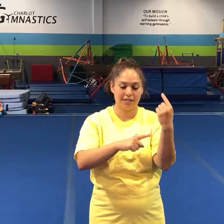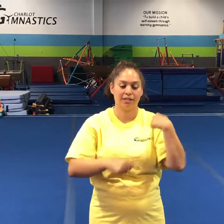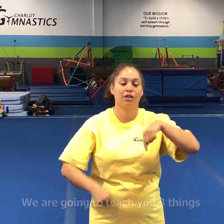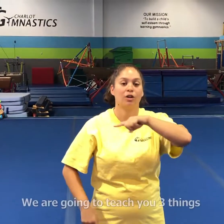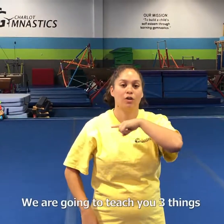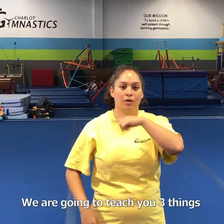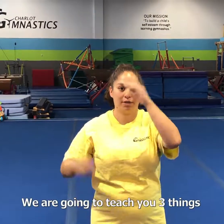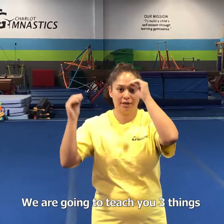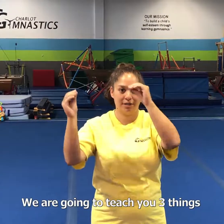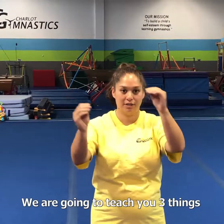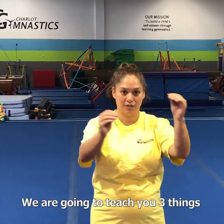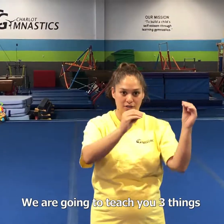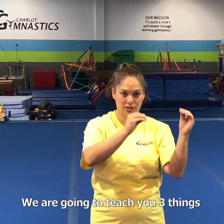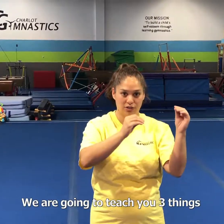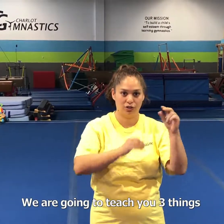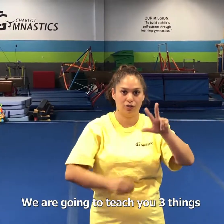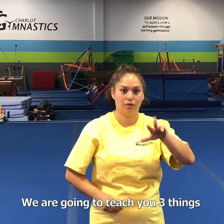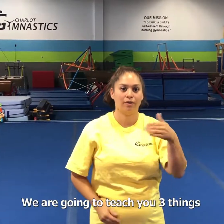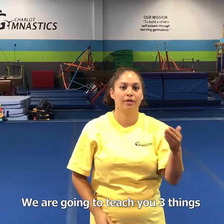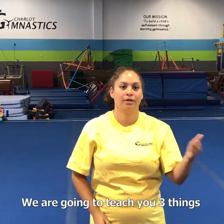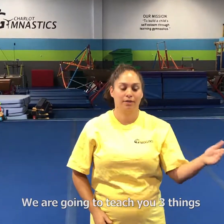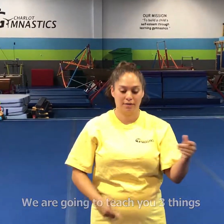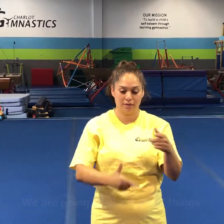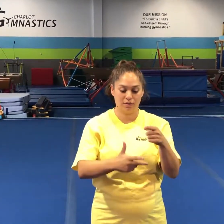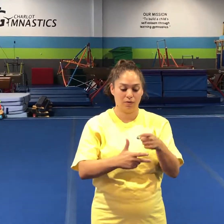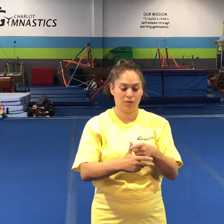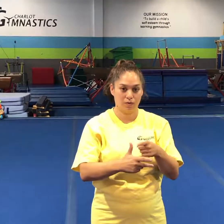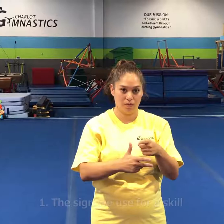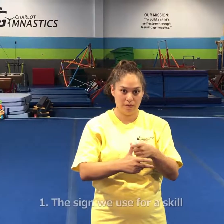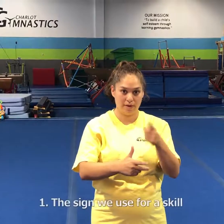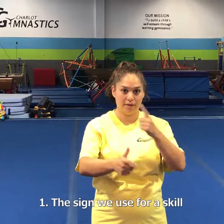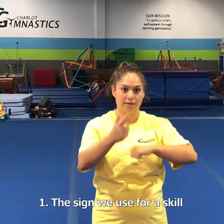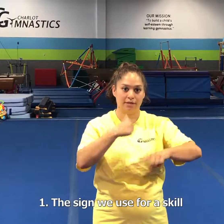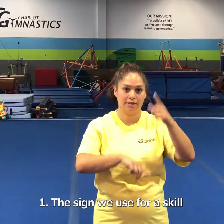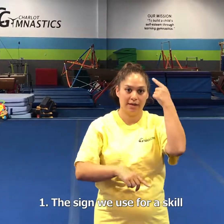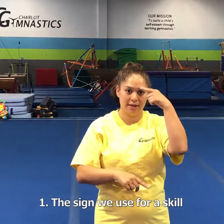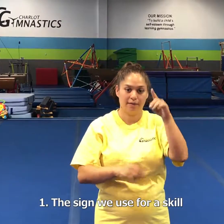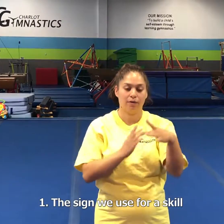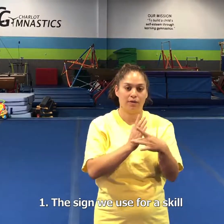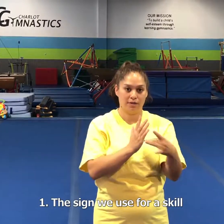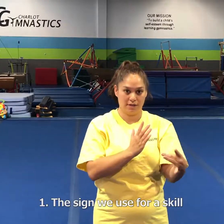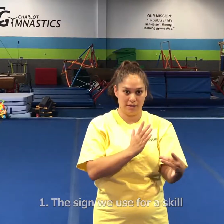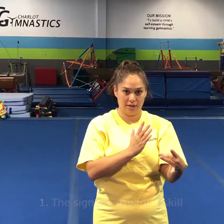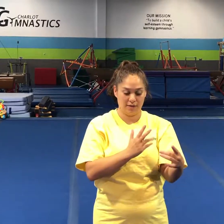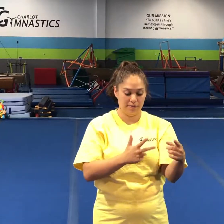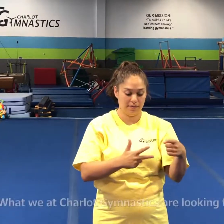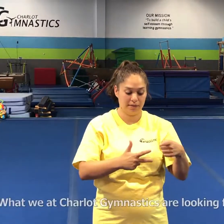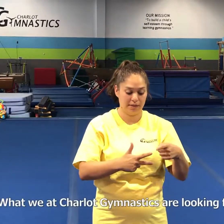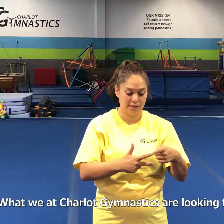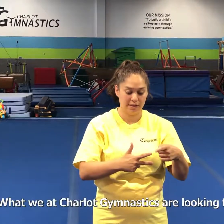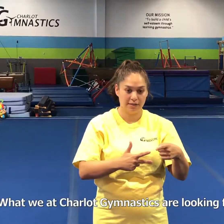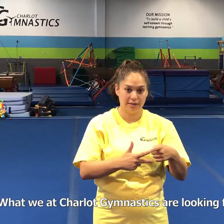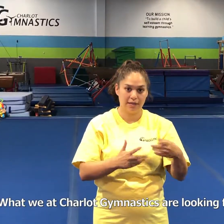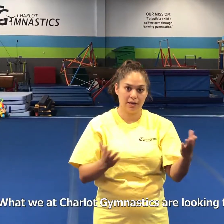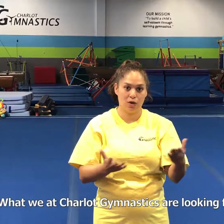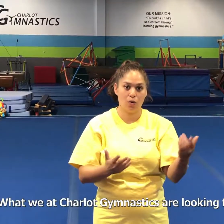We are going to teach you three things. One, the sign we use for a skill. Two, what we